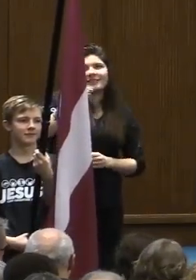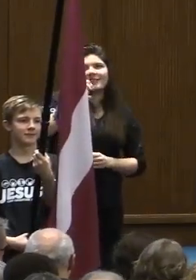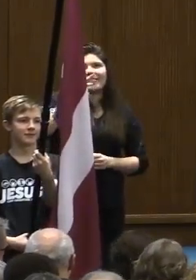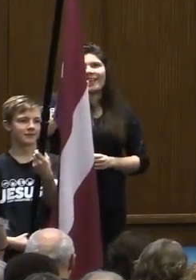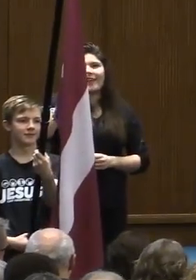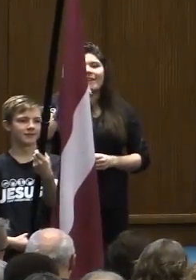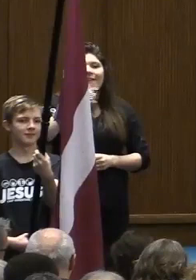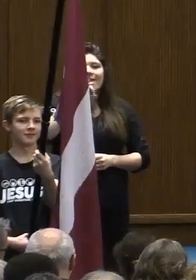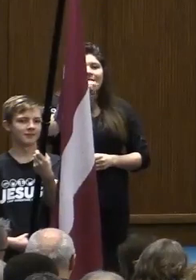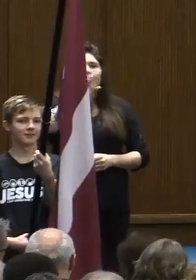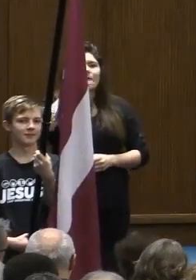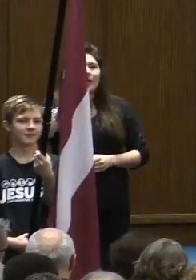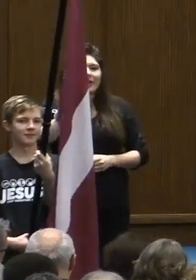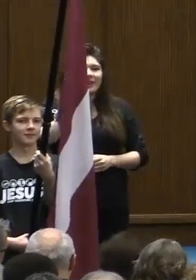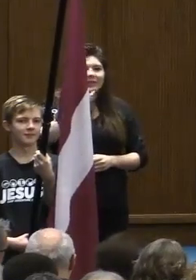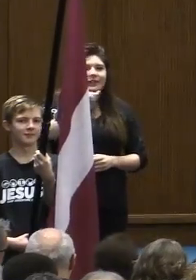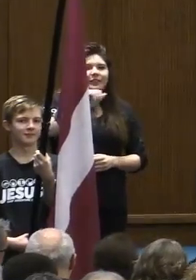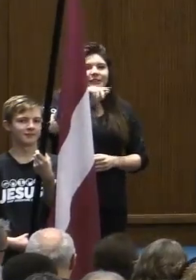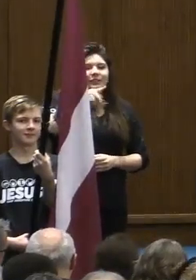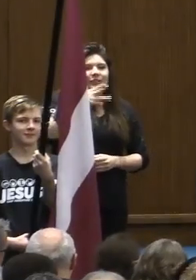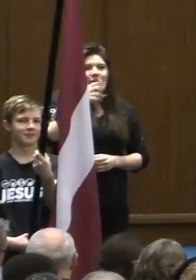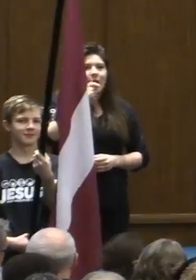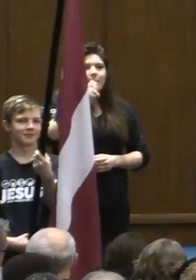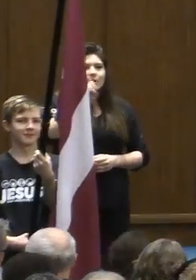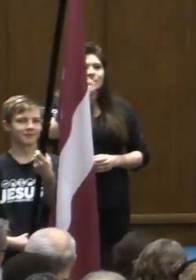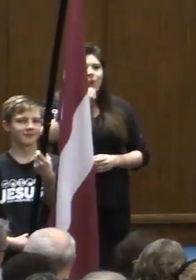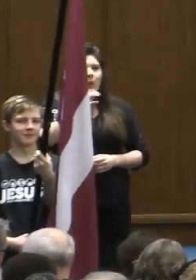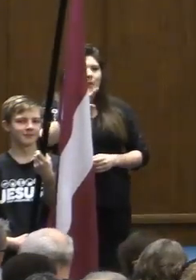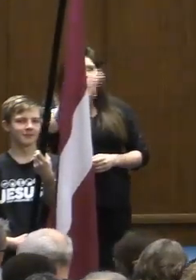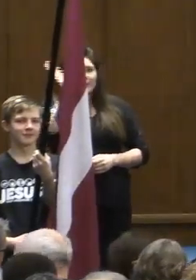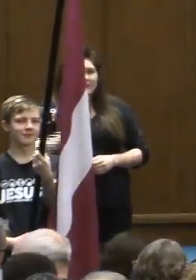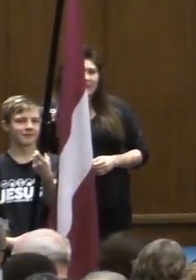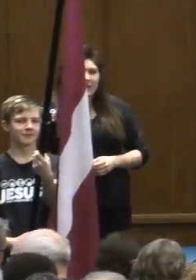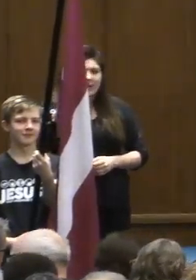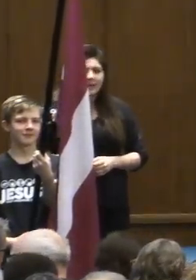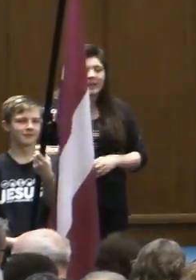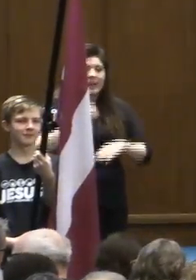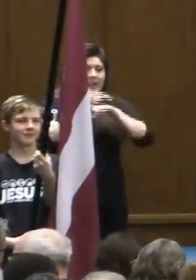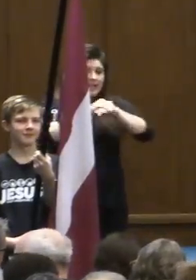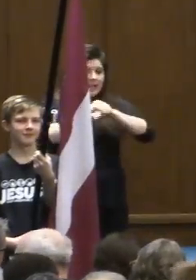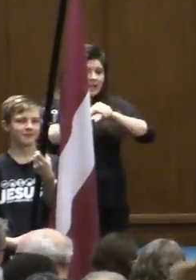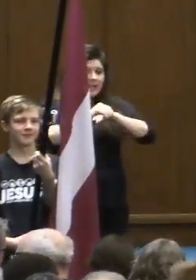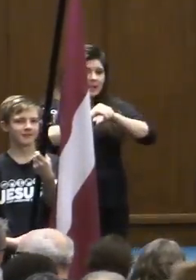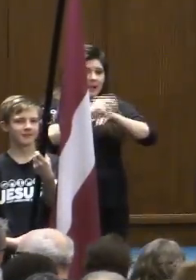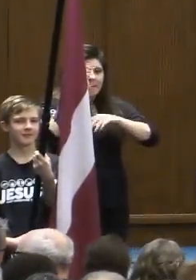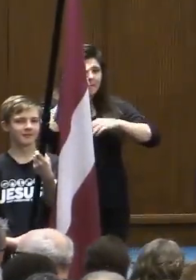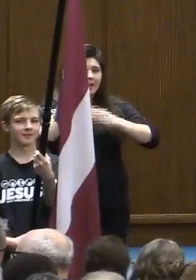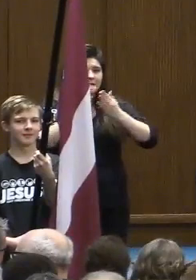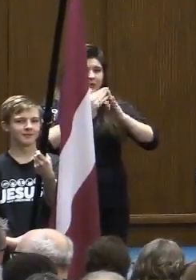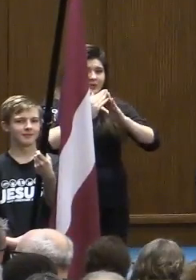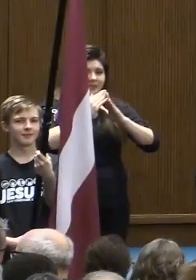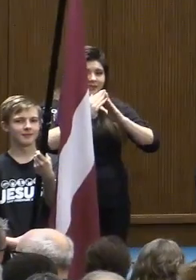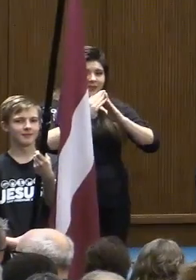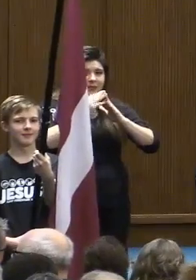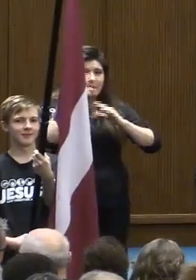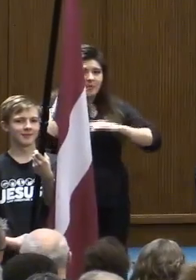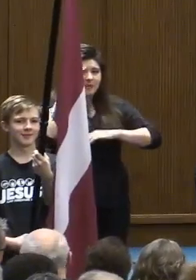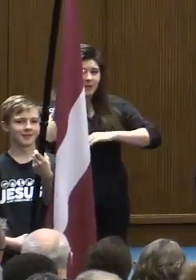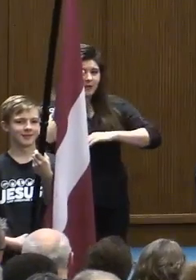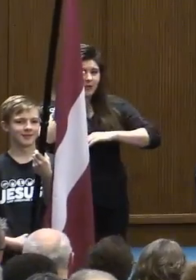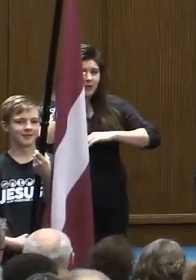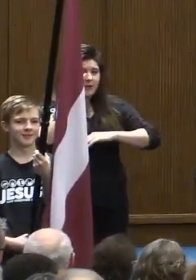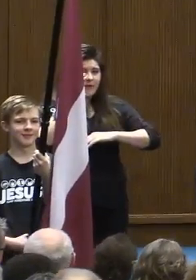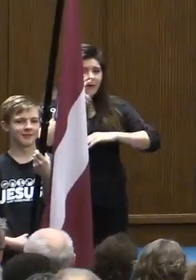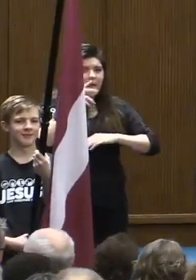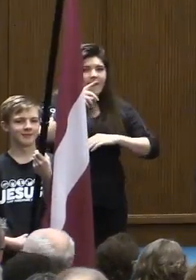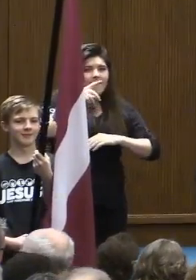João Pessoa, Brazil, Leicester, England, Mexico City, Mexico,